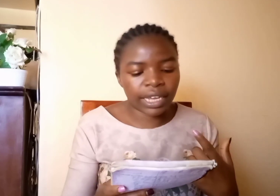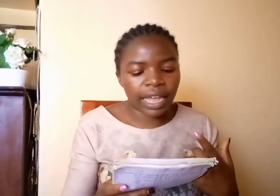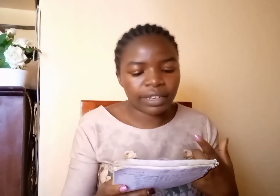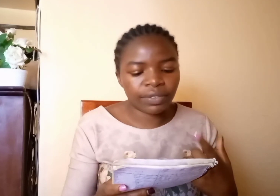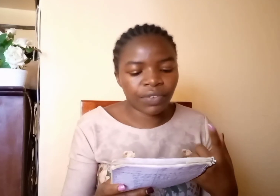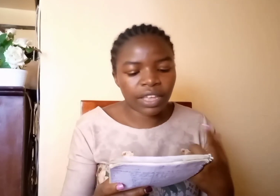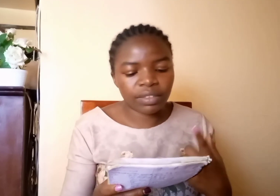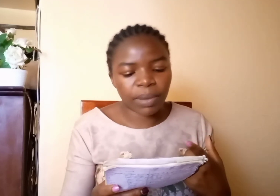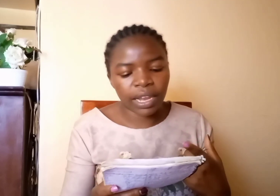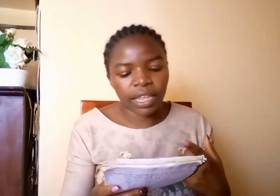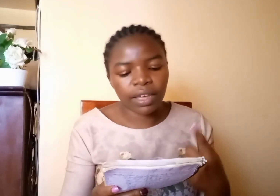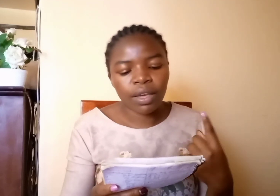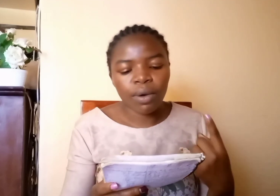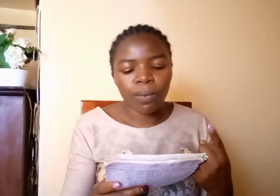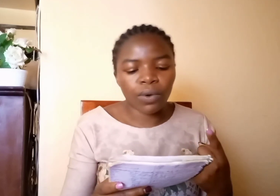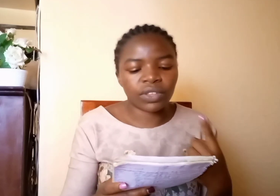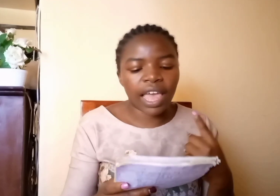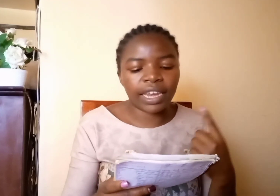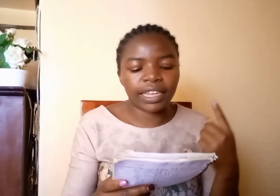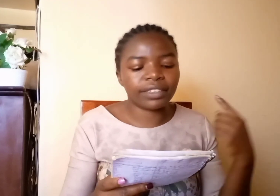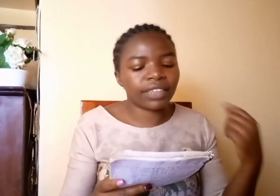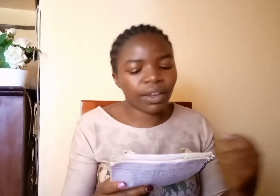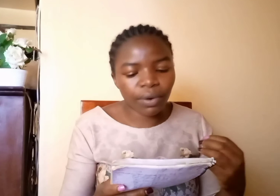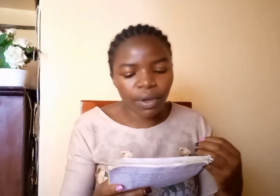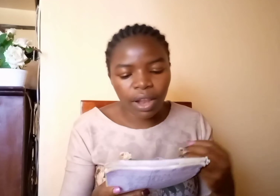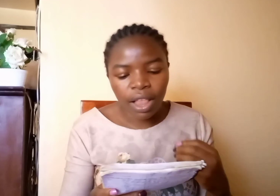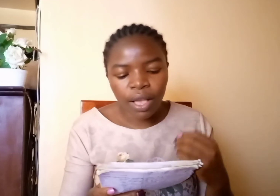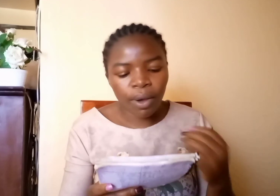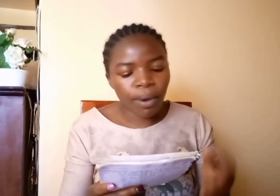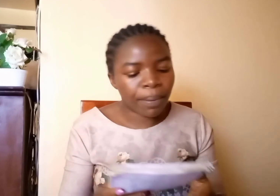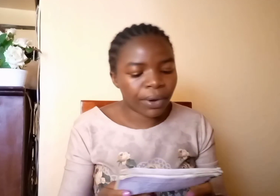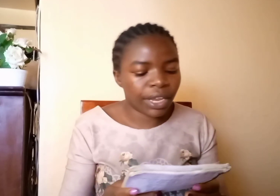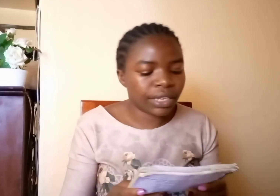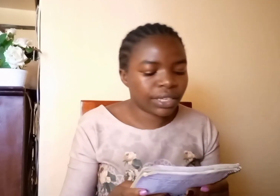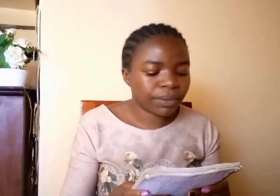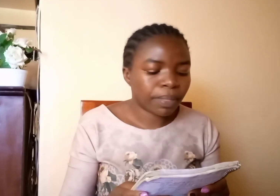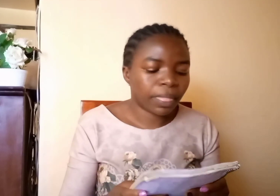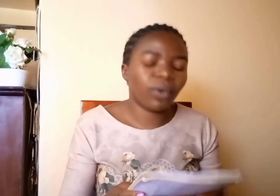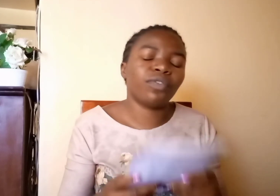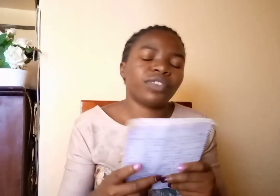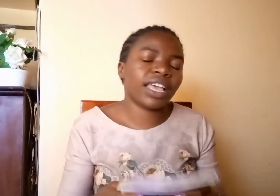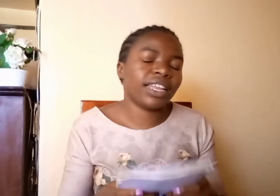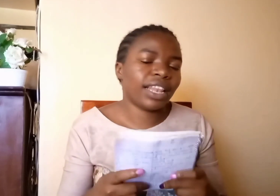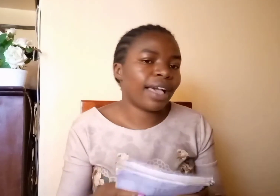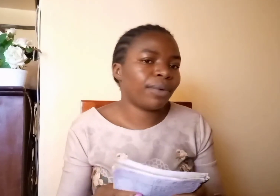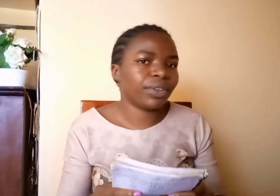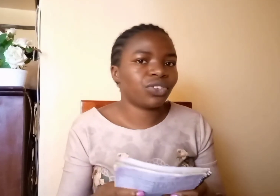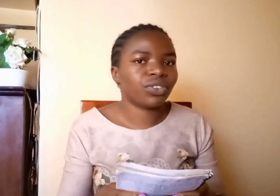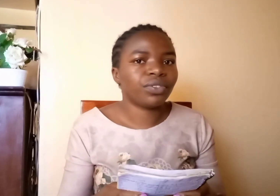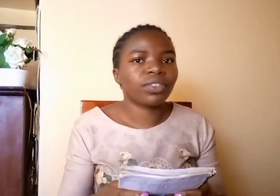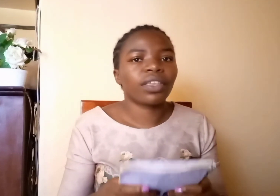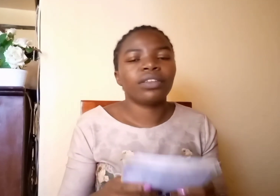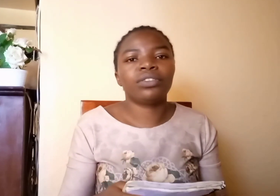Connecticut, fingerspelling was an integral component of sign language.